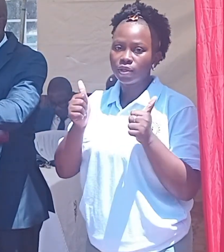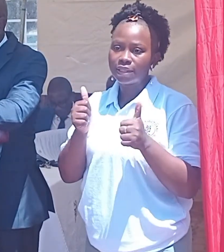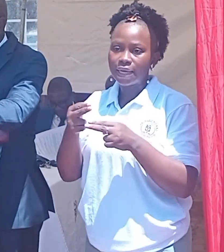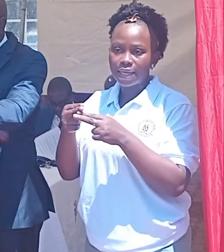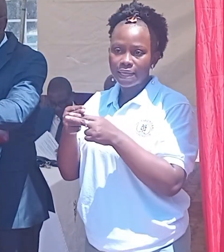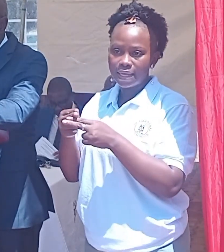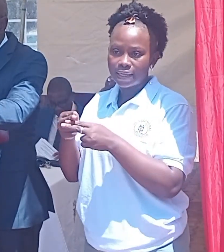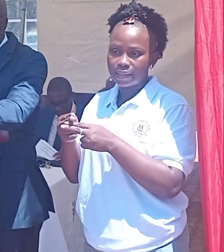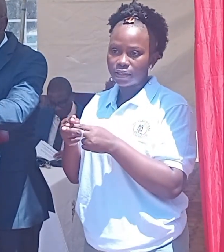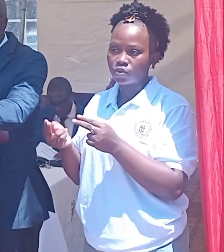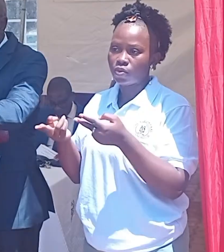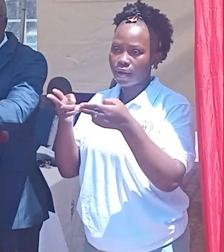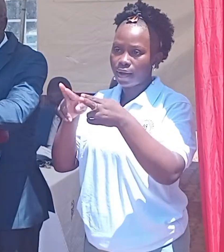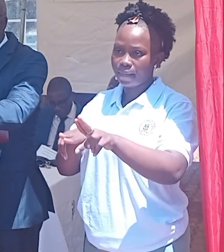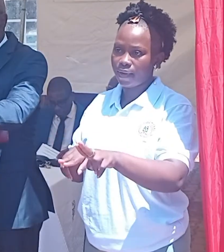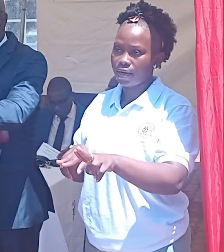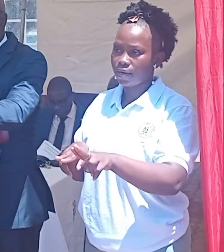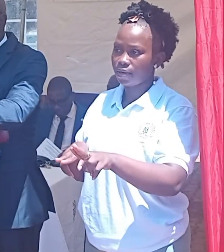to take place